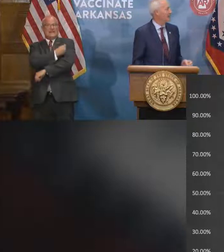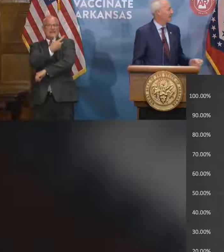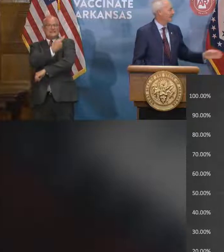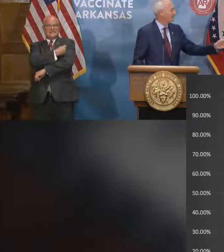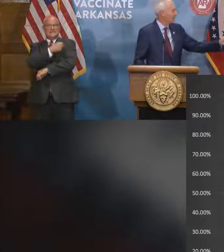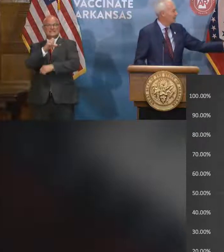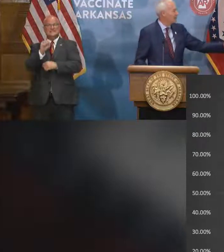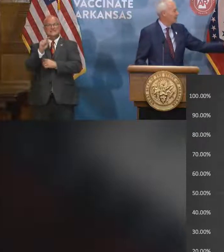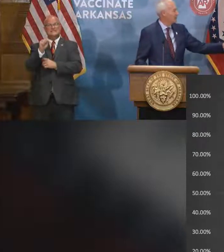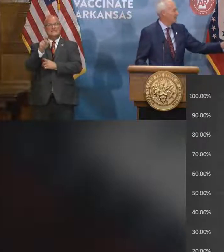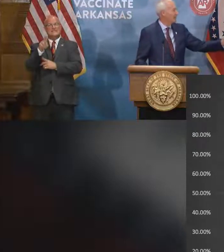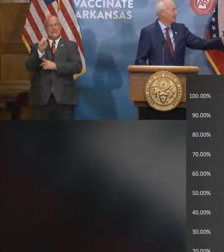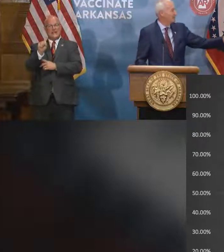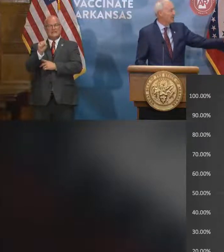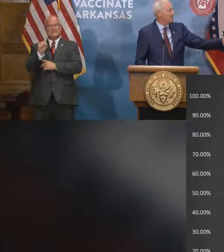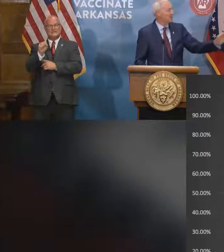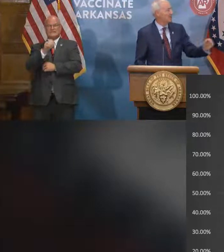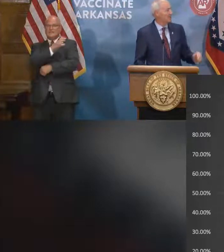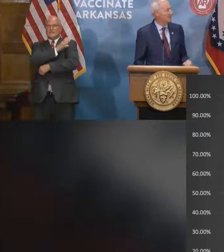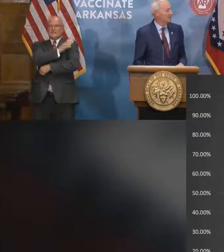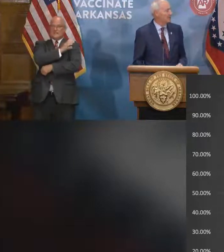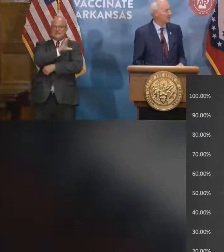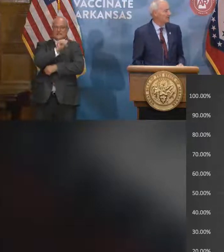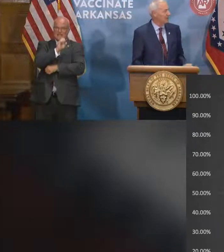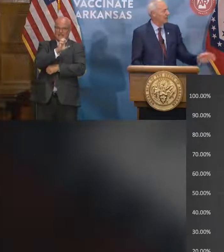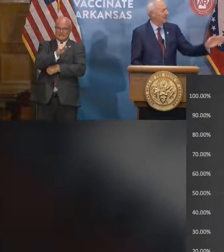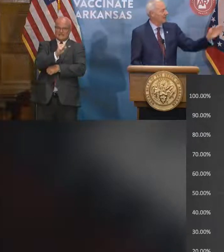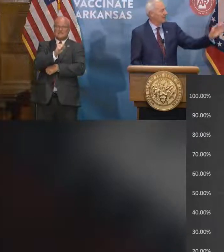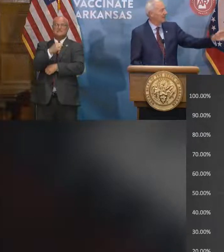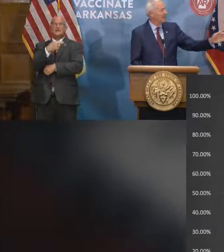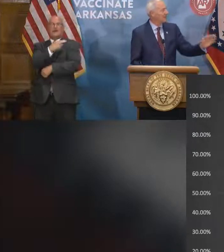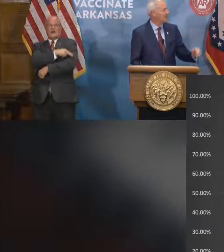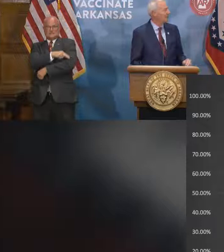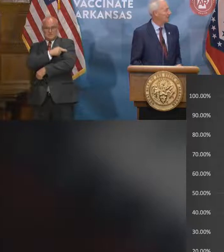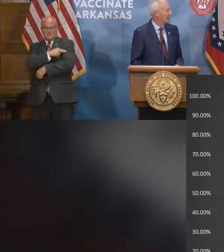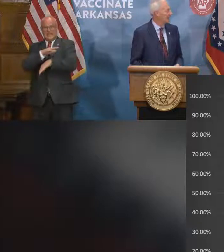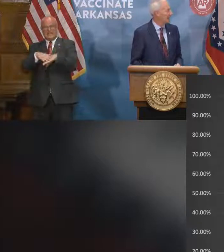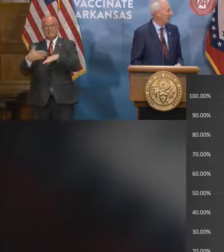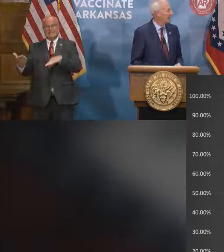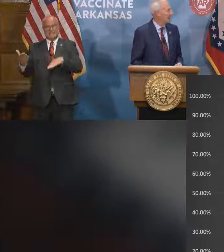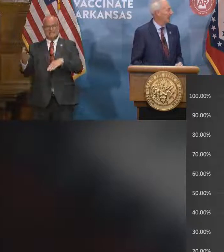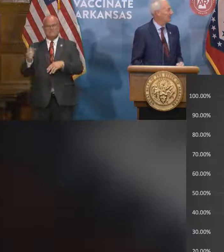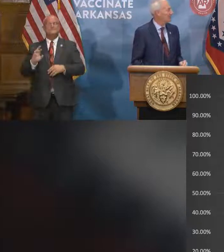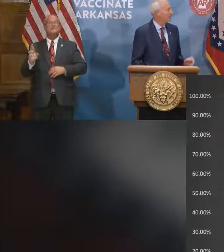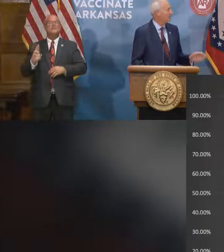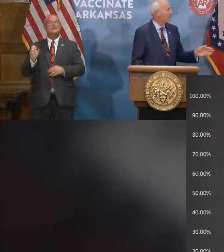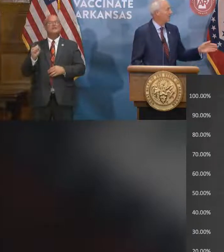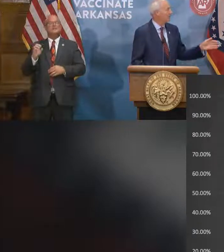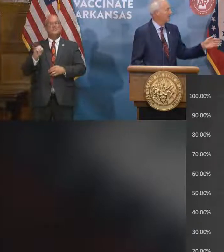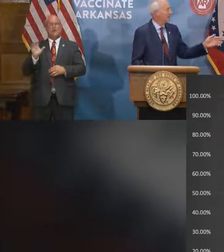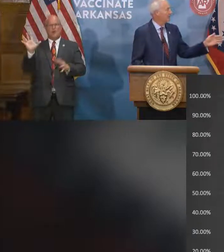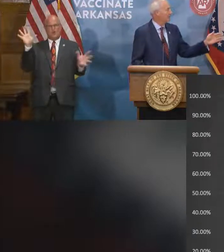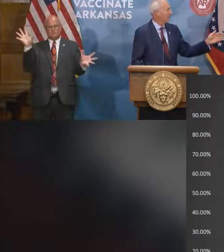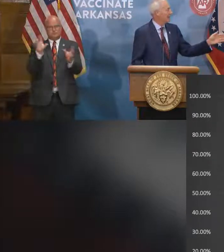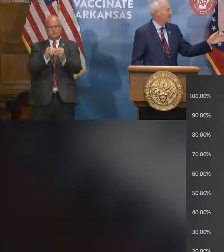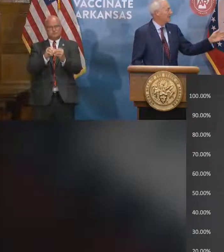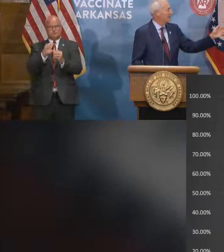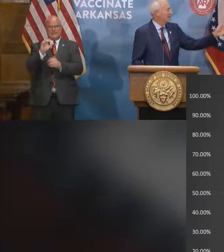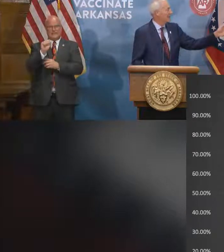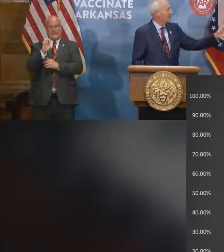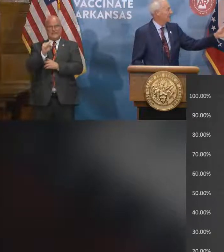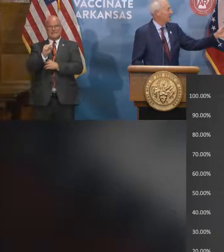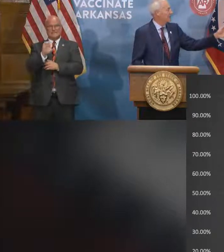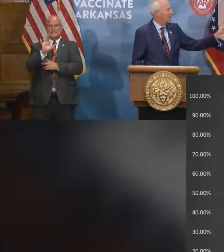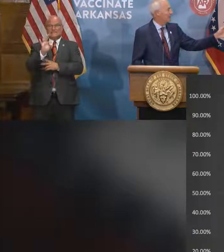vaccination status of cases on the left, hospitalizations in the middle, and deaths on the right. And so of those that are of the